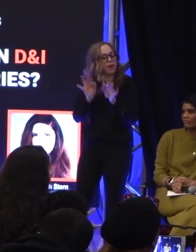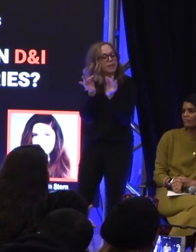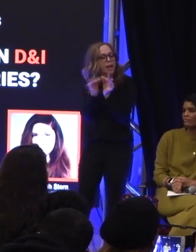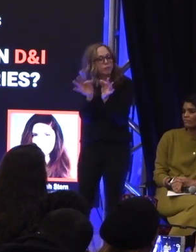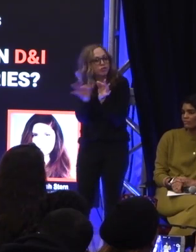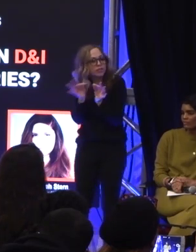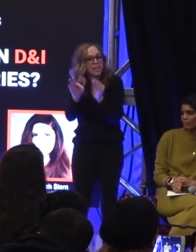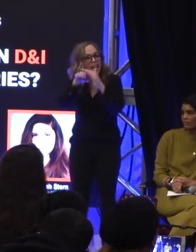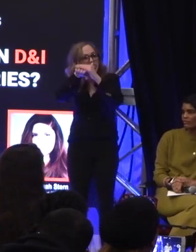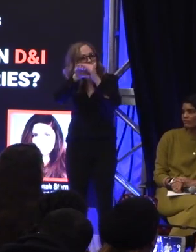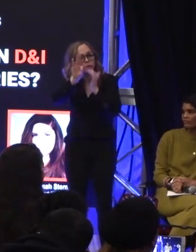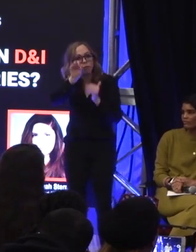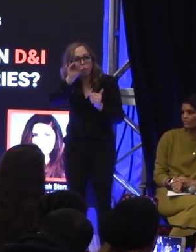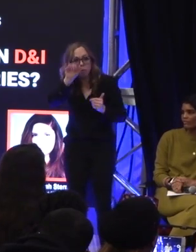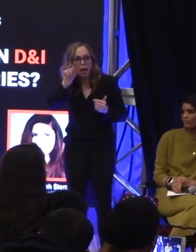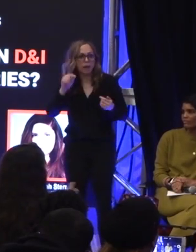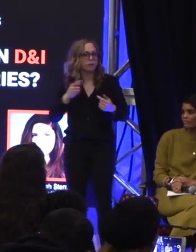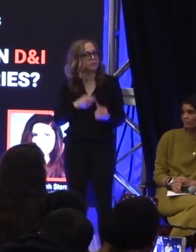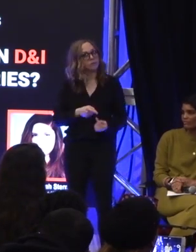or accessible formats,